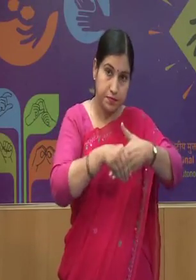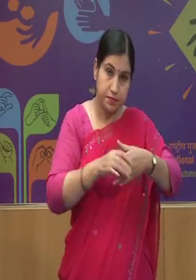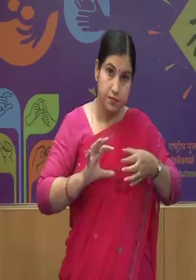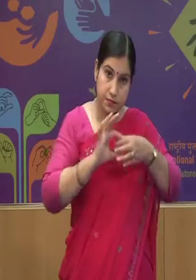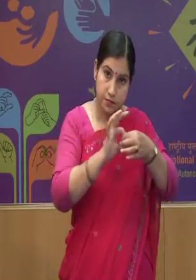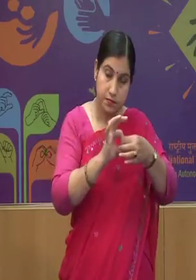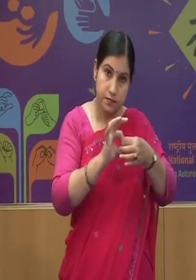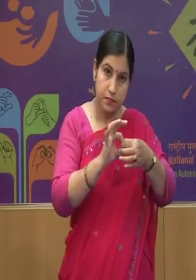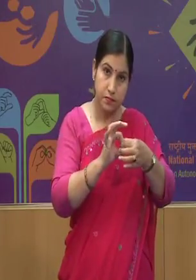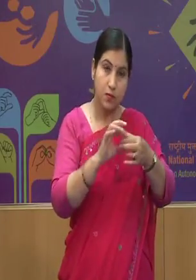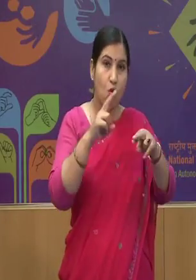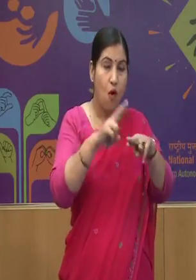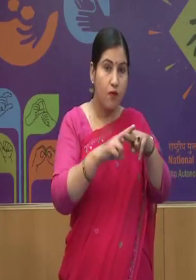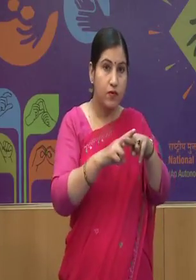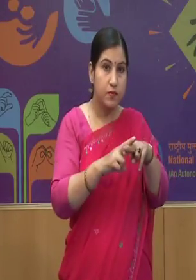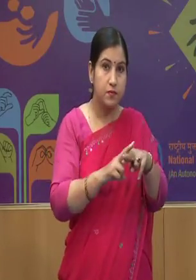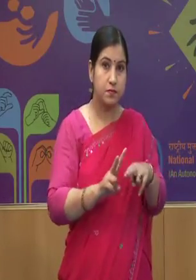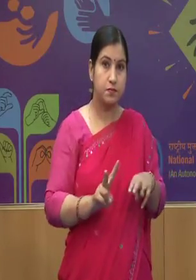of Versailles.